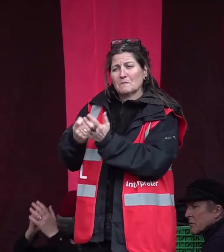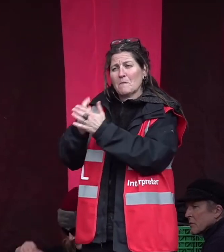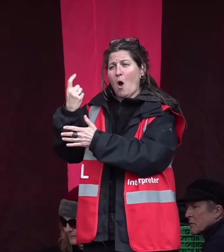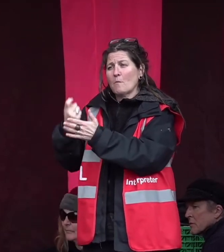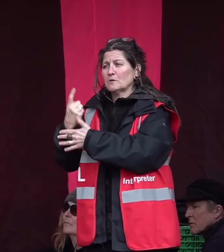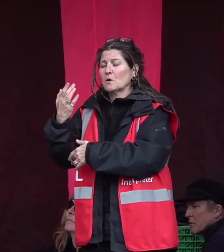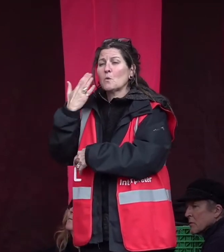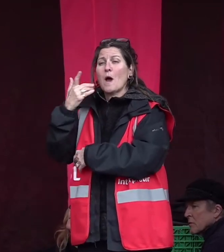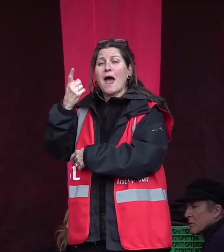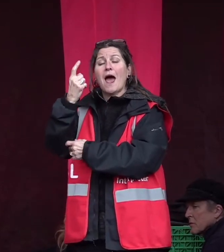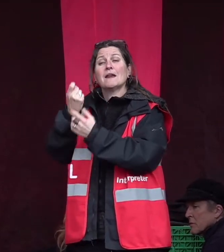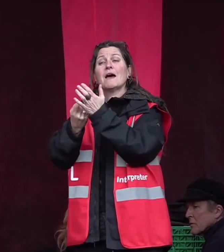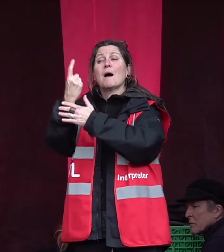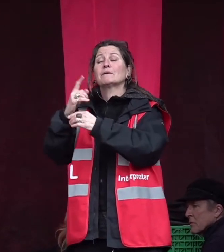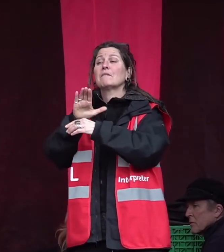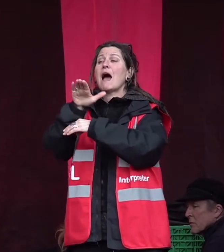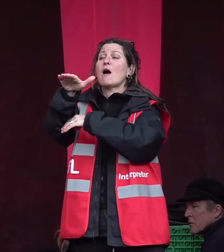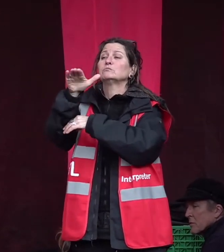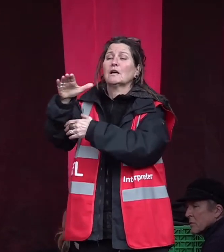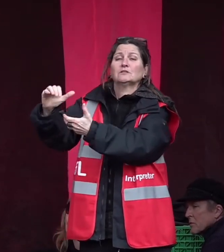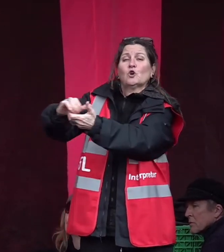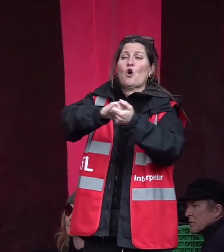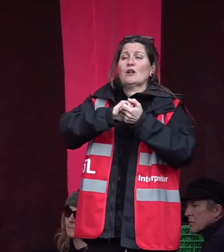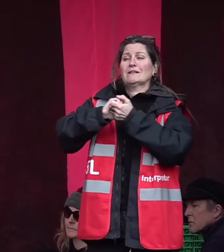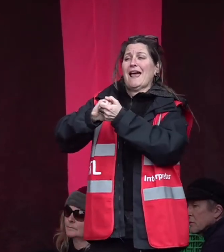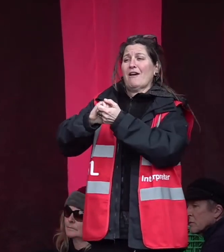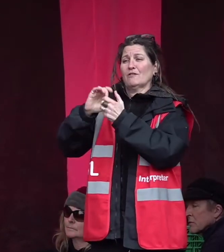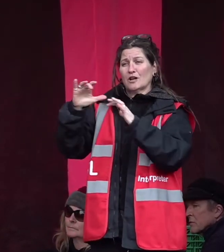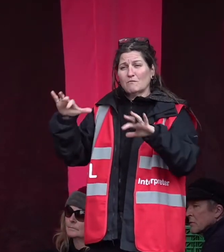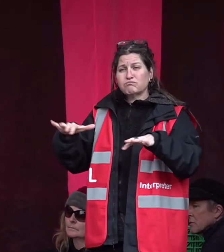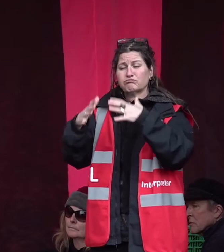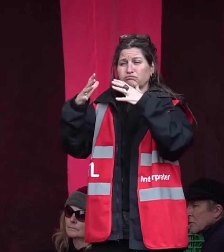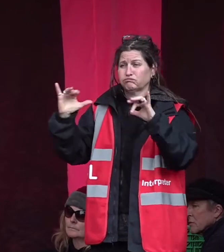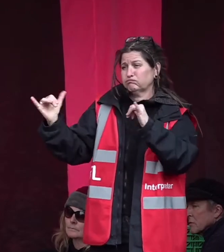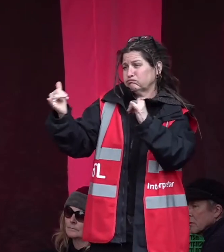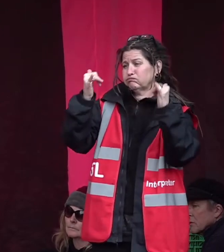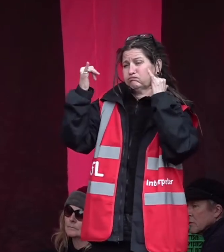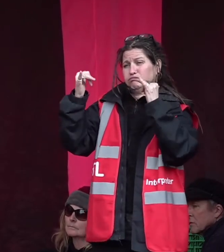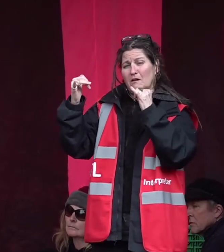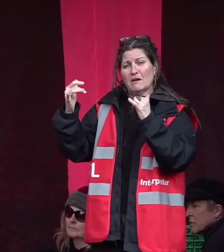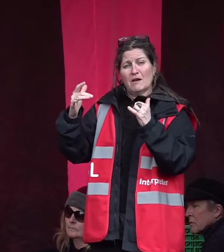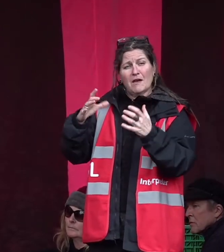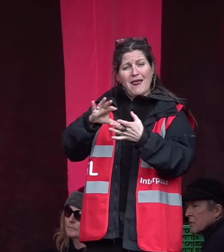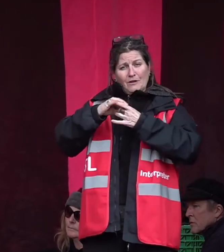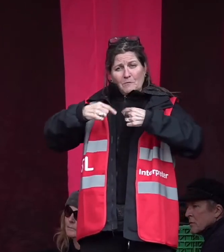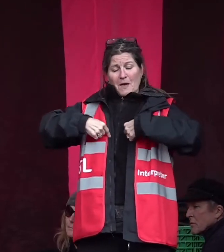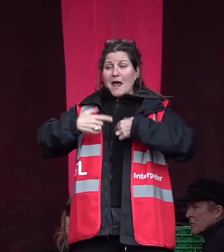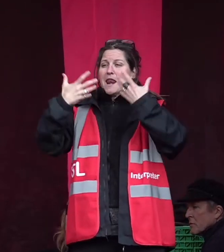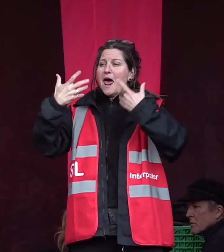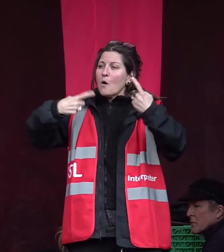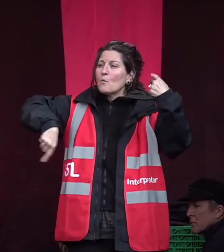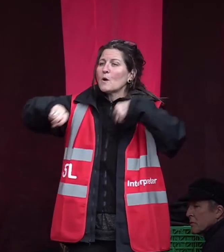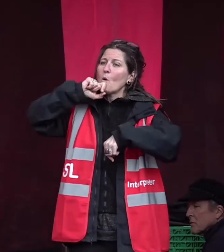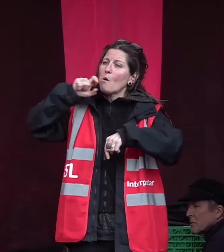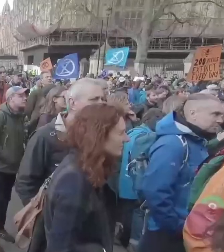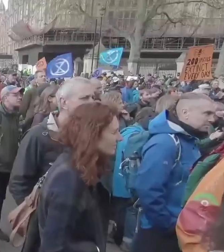both for Insulate Britain and for Just Stop Oil. Now we're going to do the same for them.